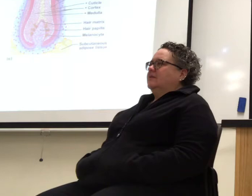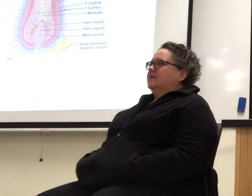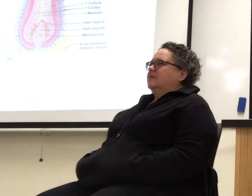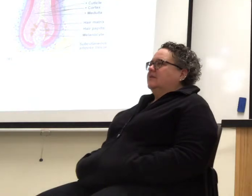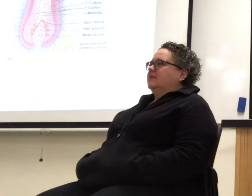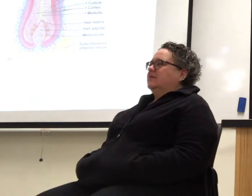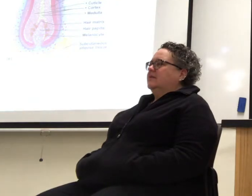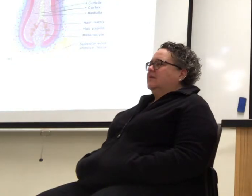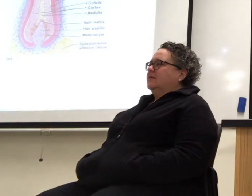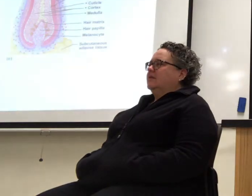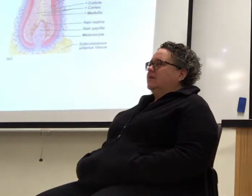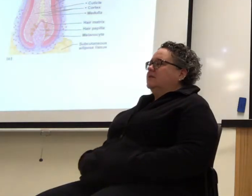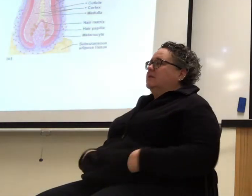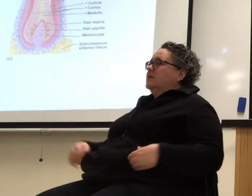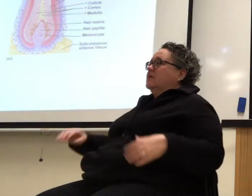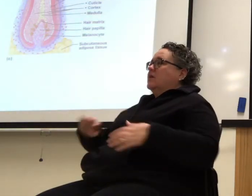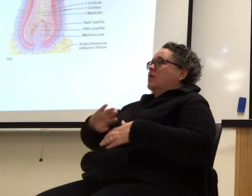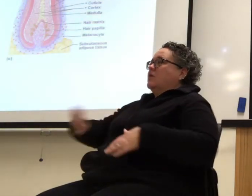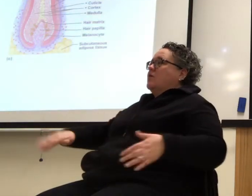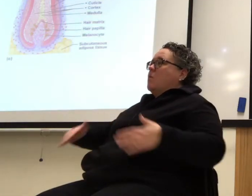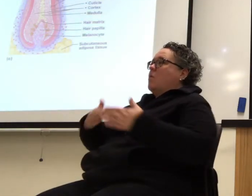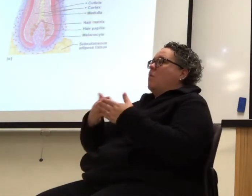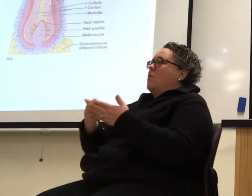The whole thing is called